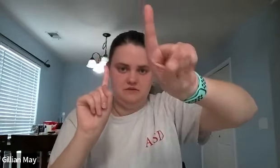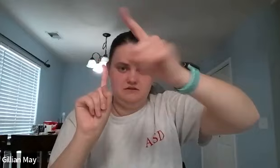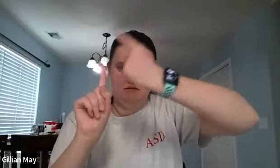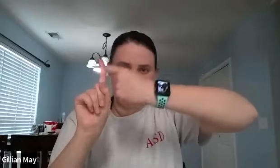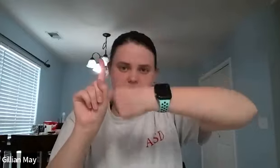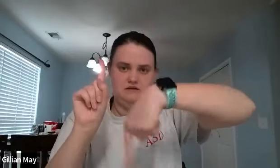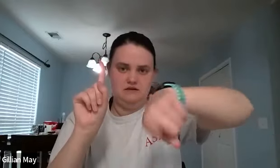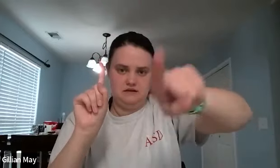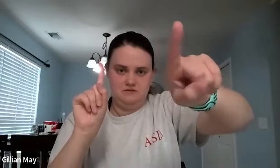month.